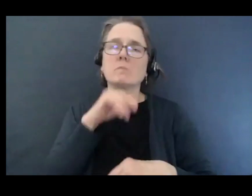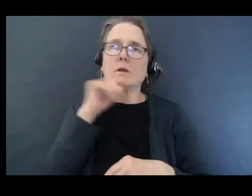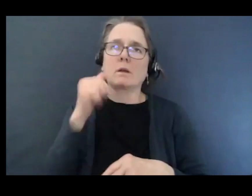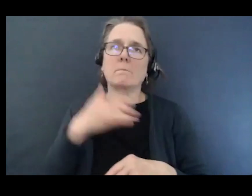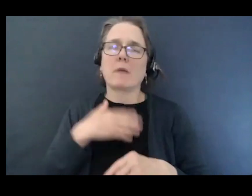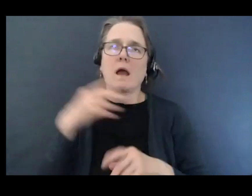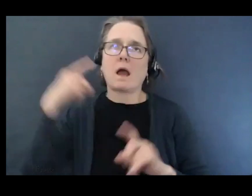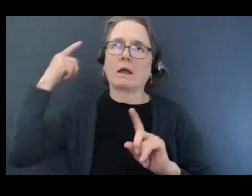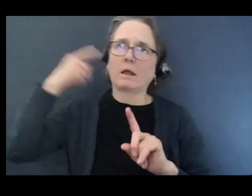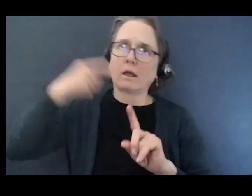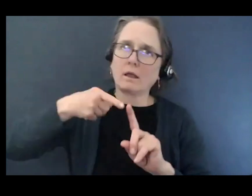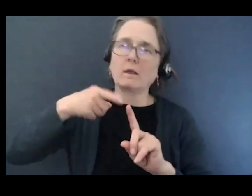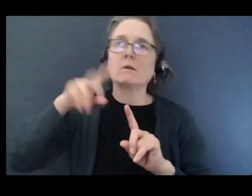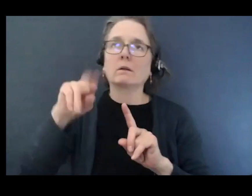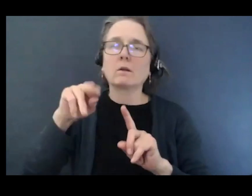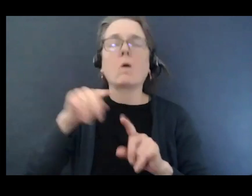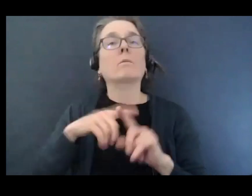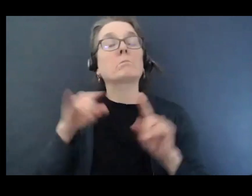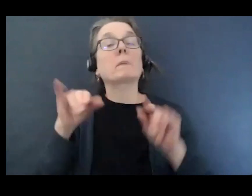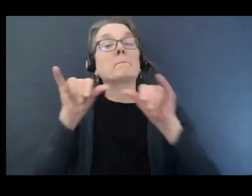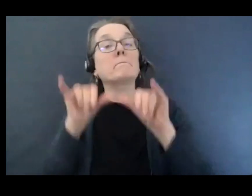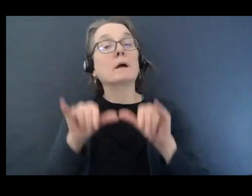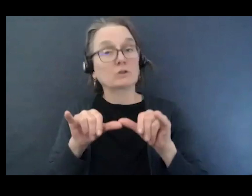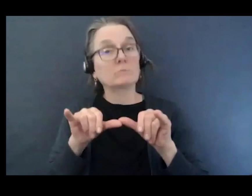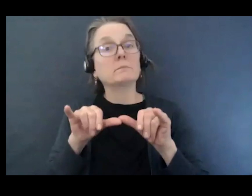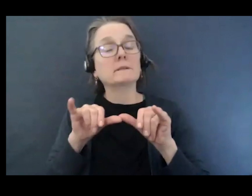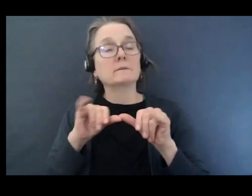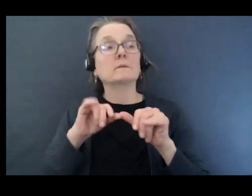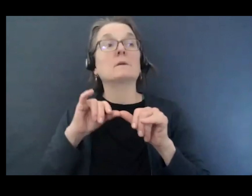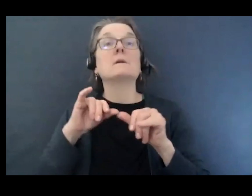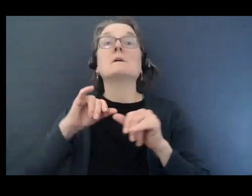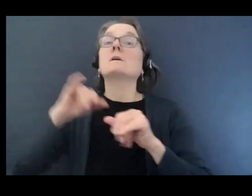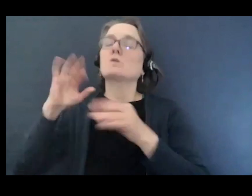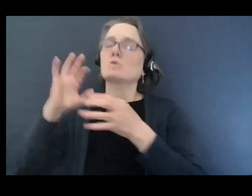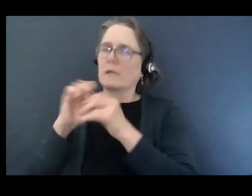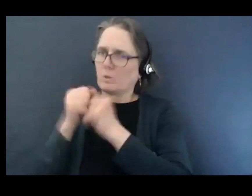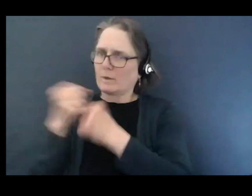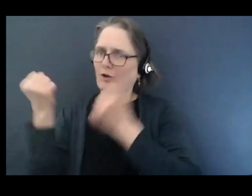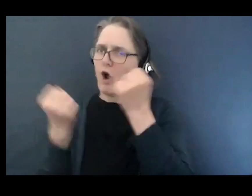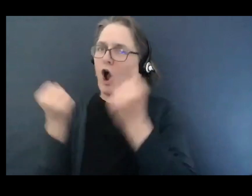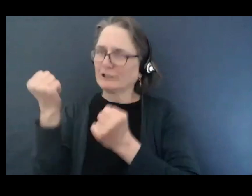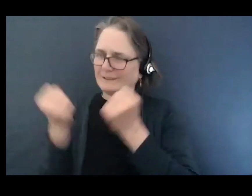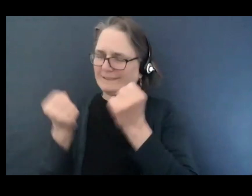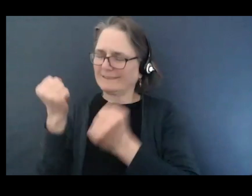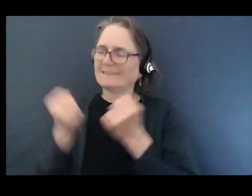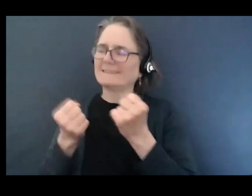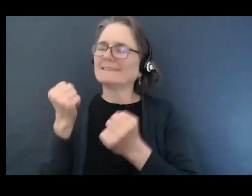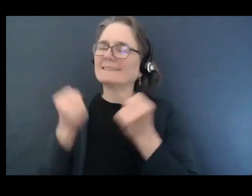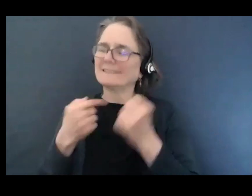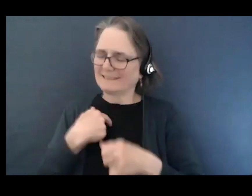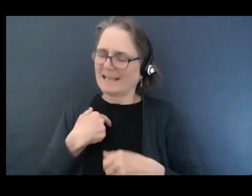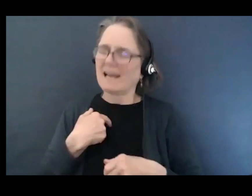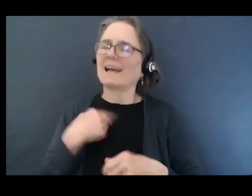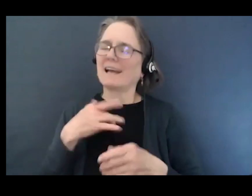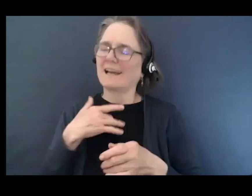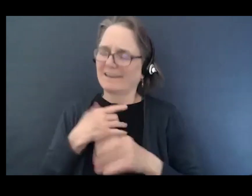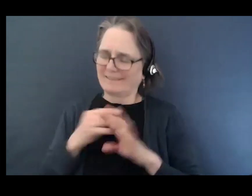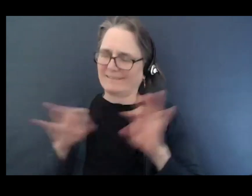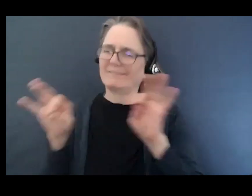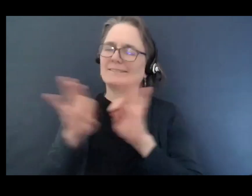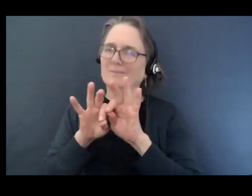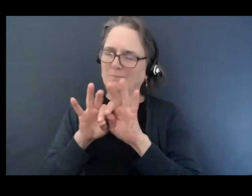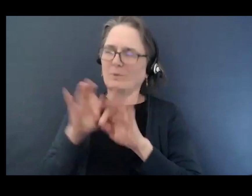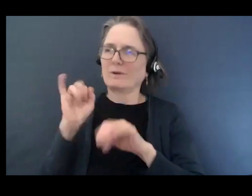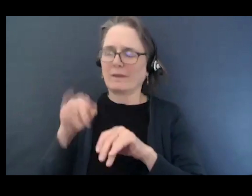pretty committed to the idea of including measurements of access for people who own cars, because what